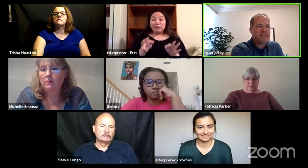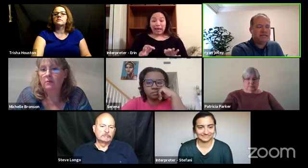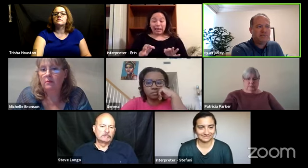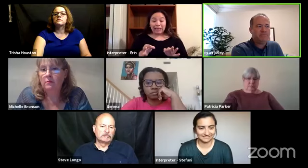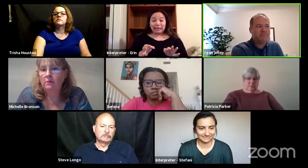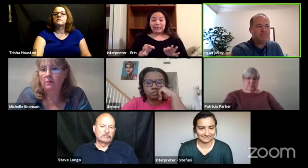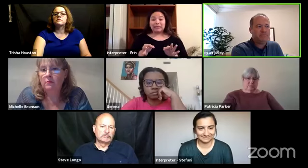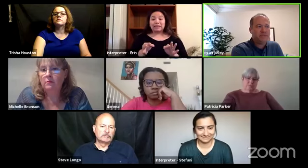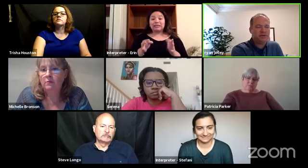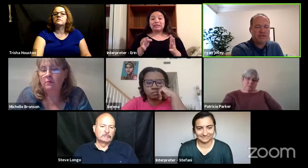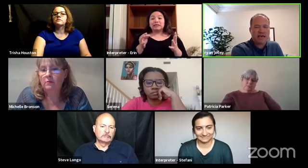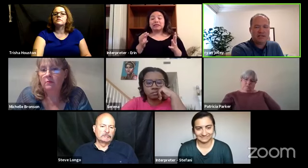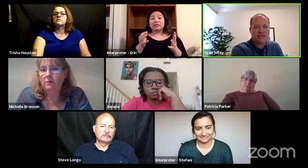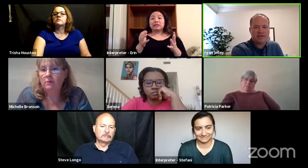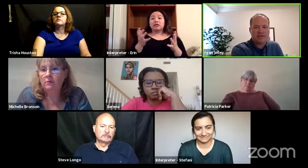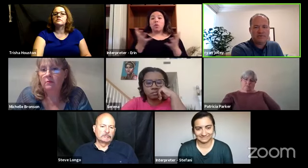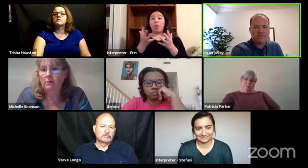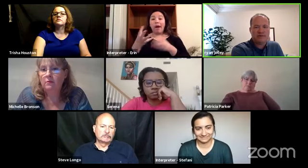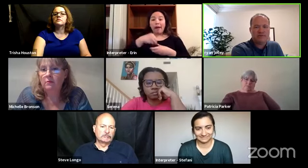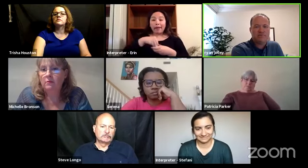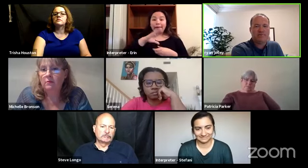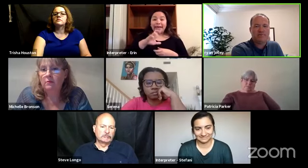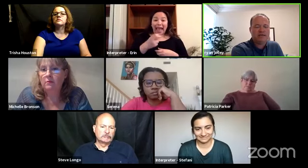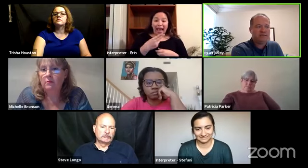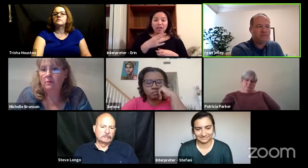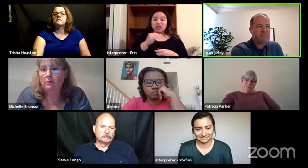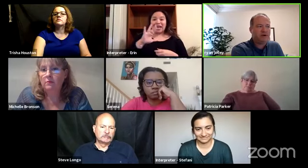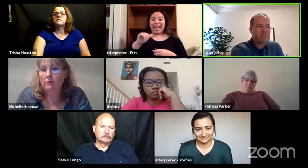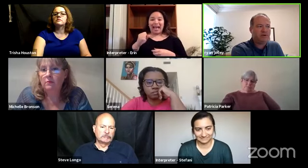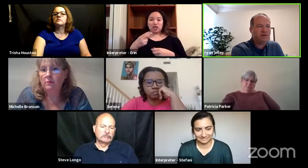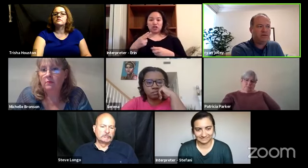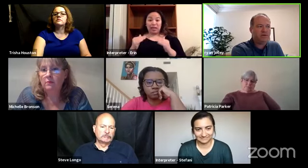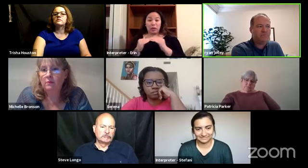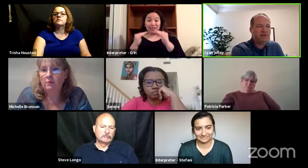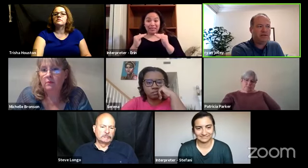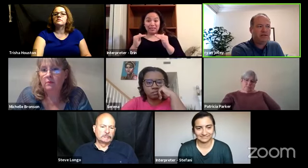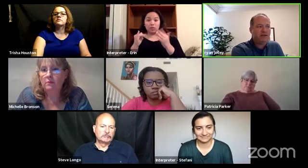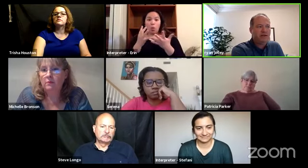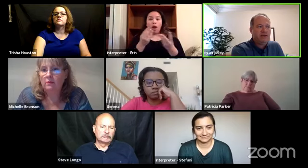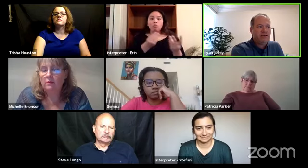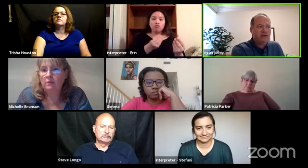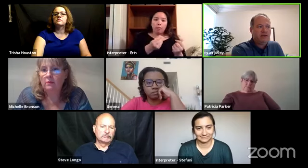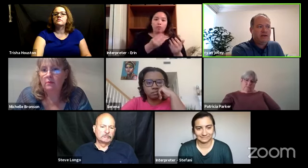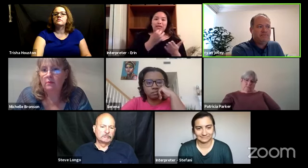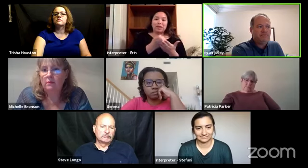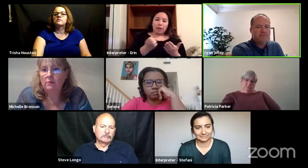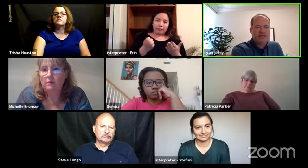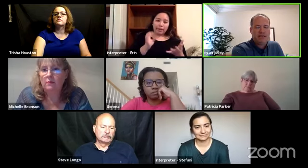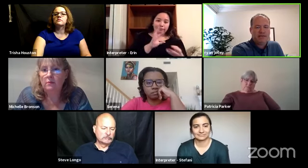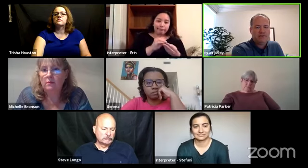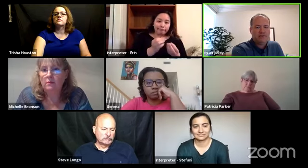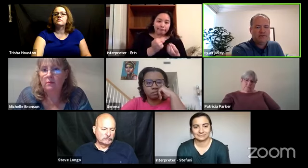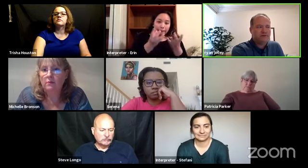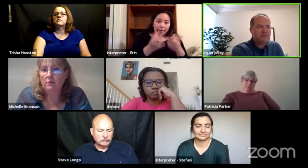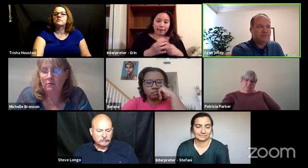makes up, cash and cash equivalents, what makes up your property and equipment, any